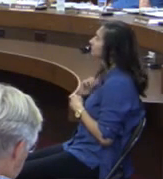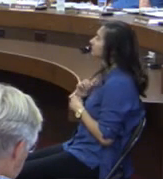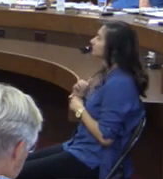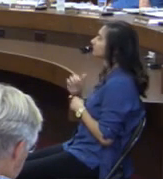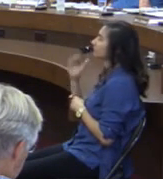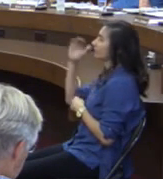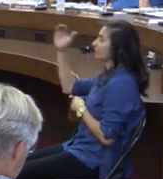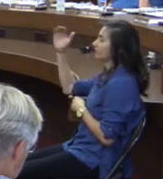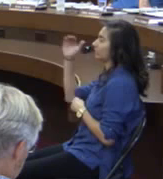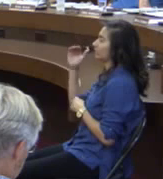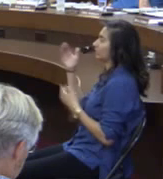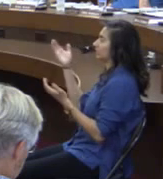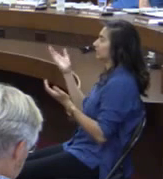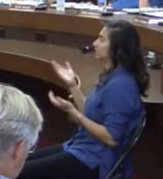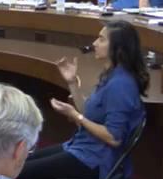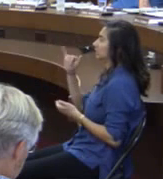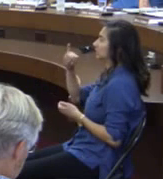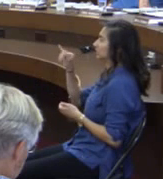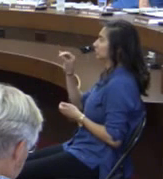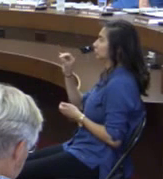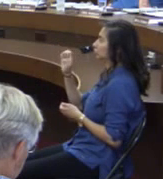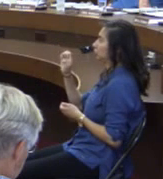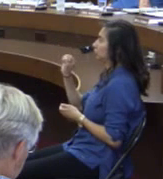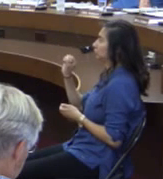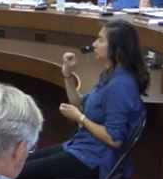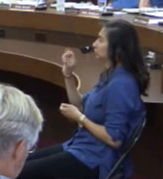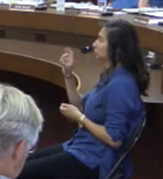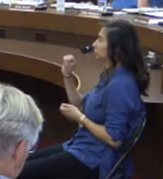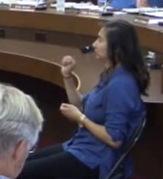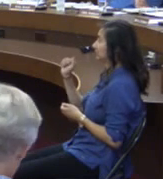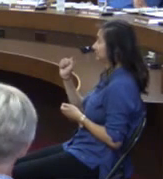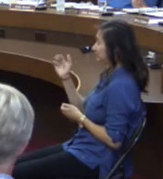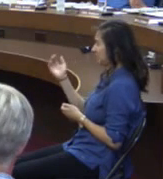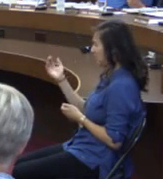Next, I'd like to introduce Joe Souza. Come on up.